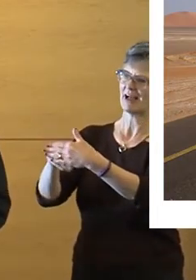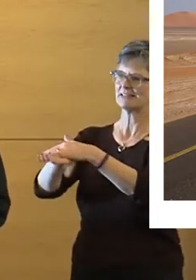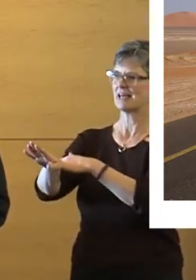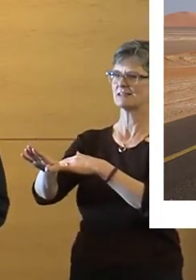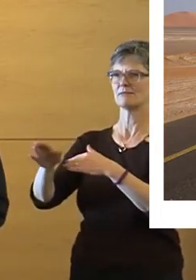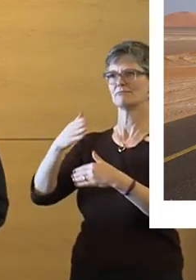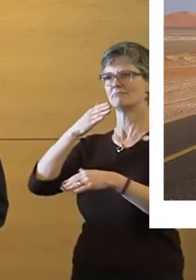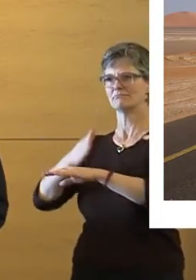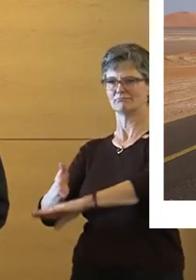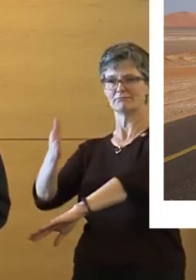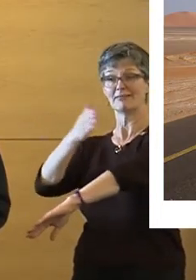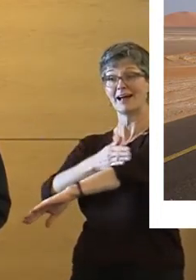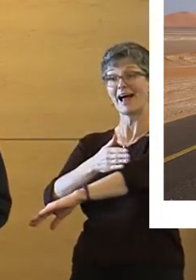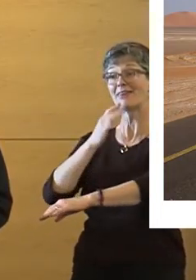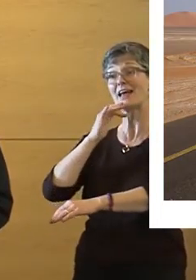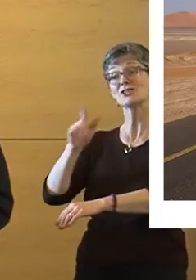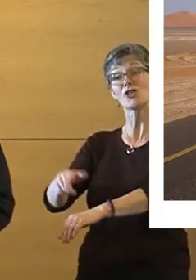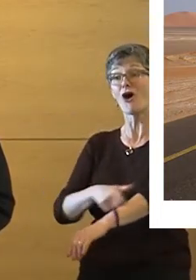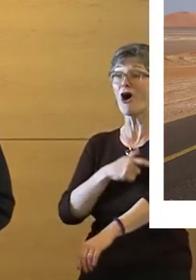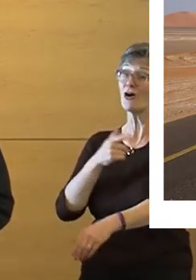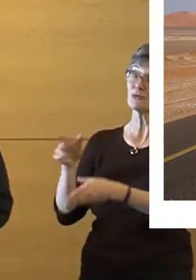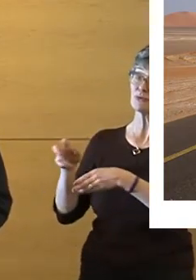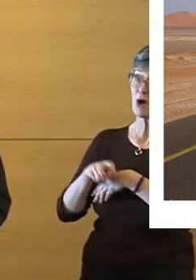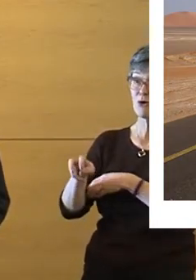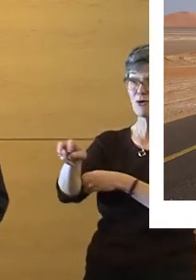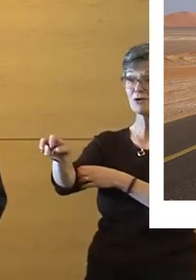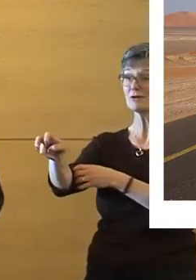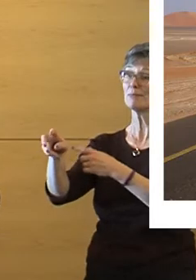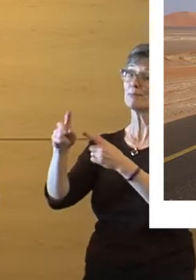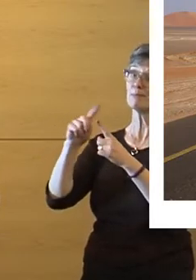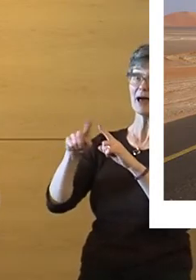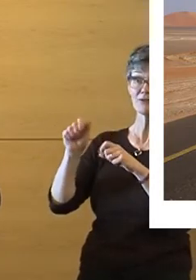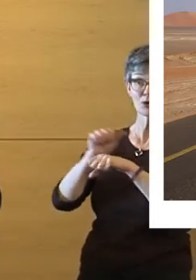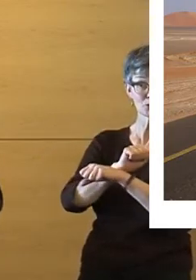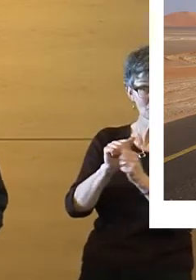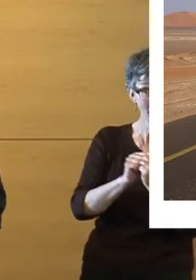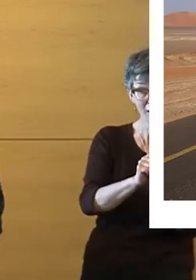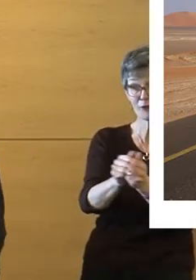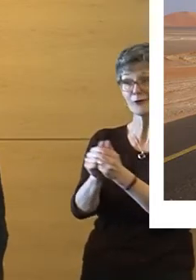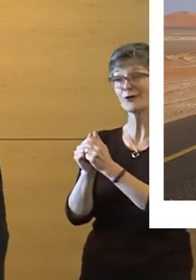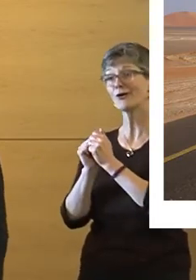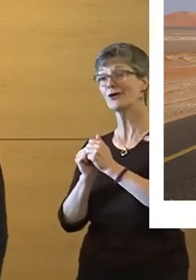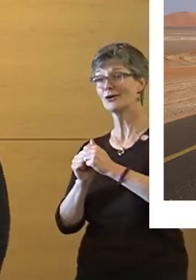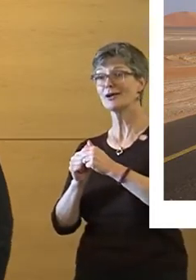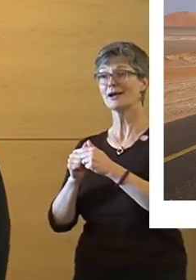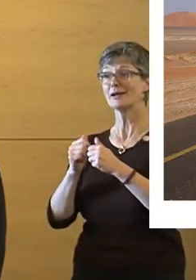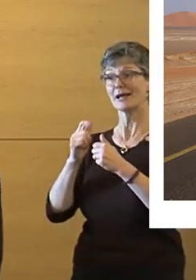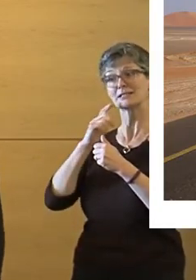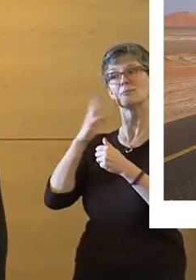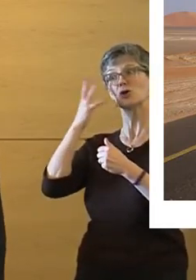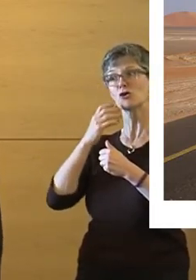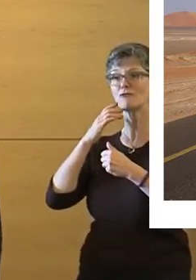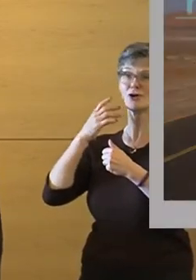there are several others like it that provide that same kind of functionality. So the road to better